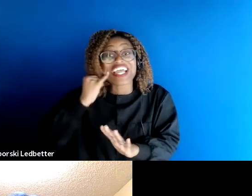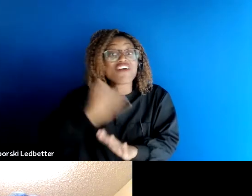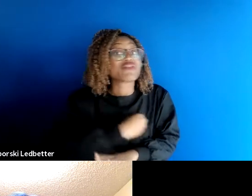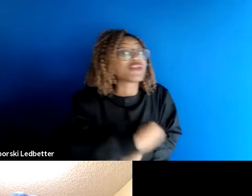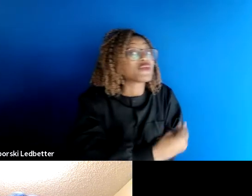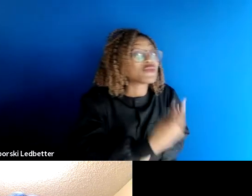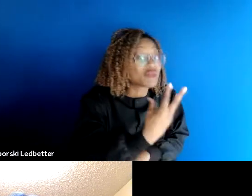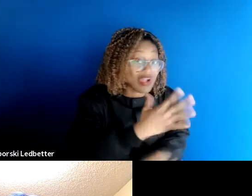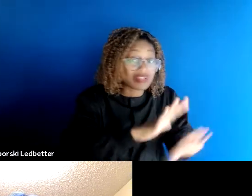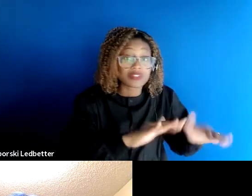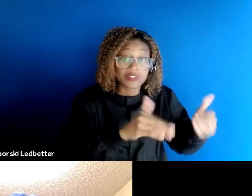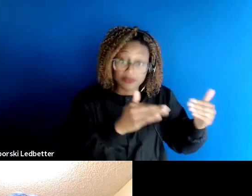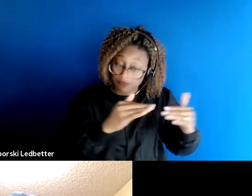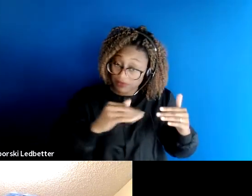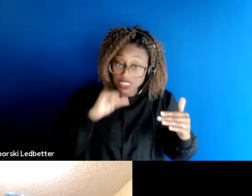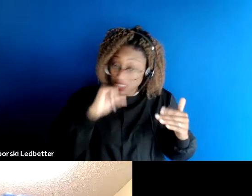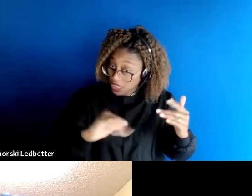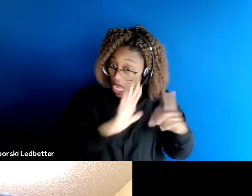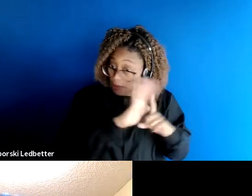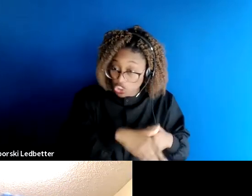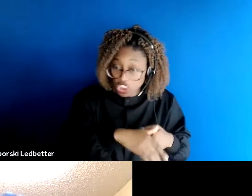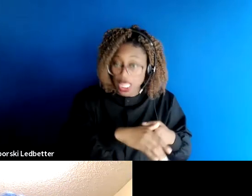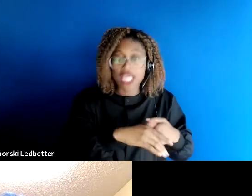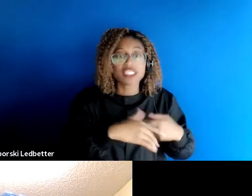time and energy here, then that